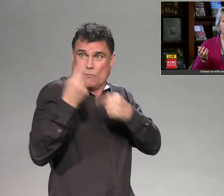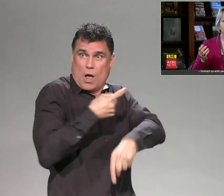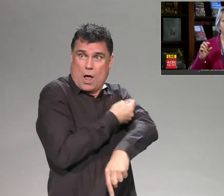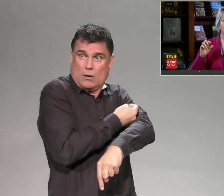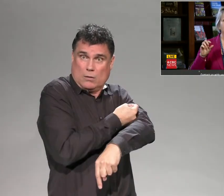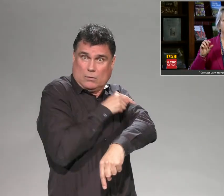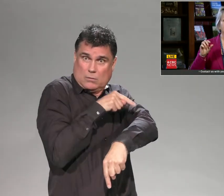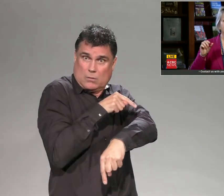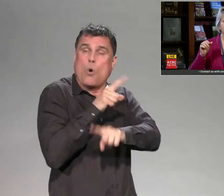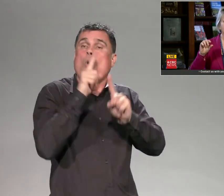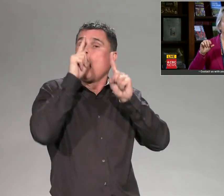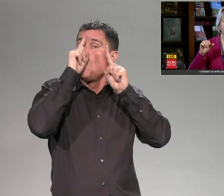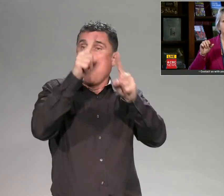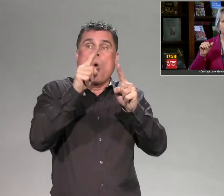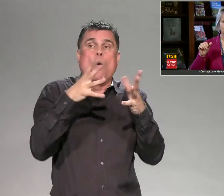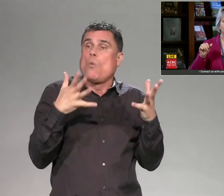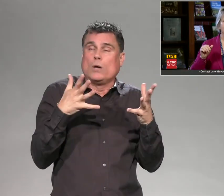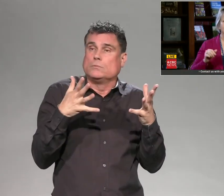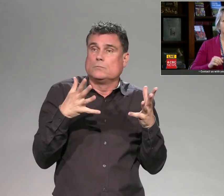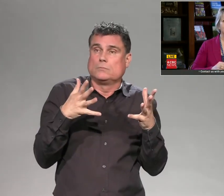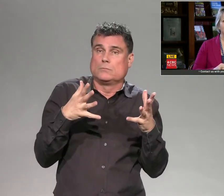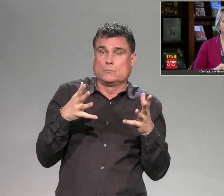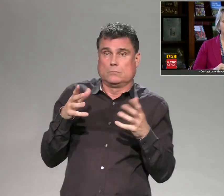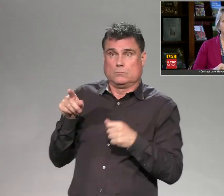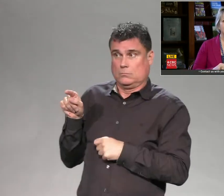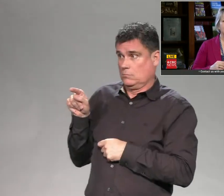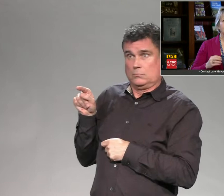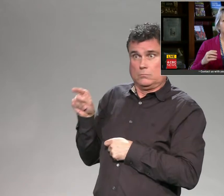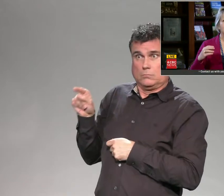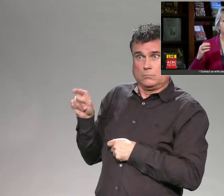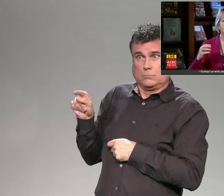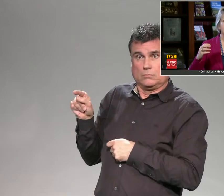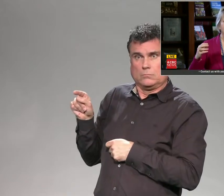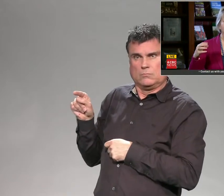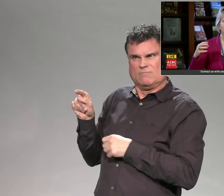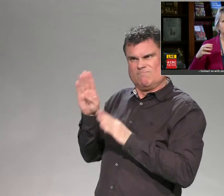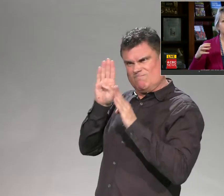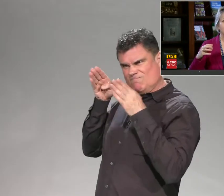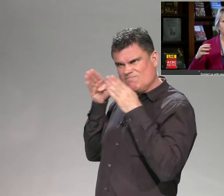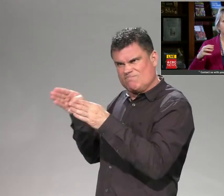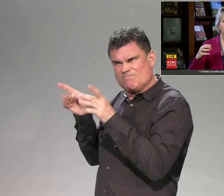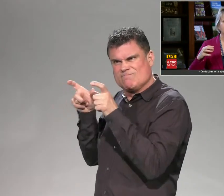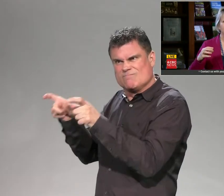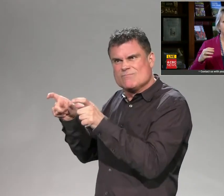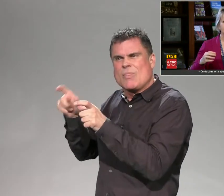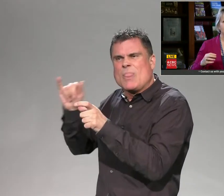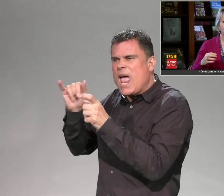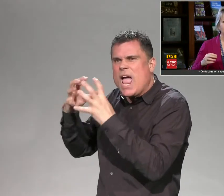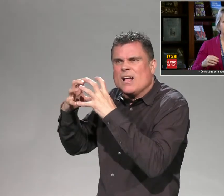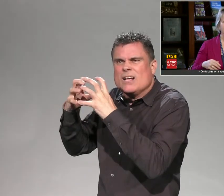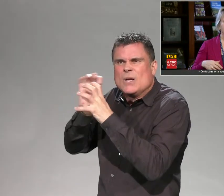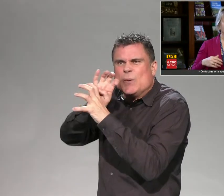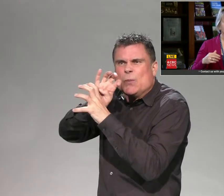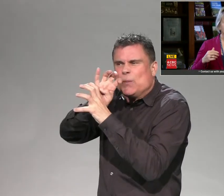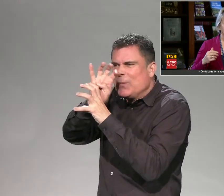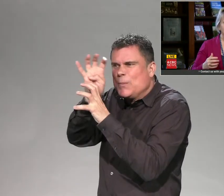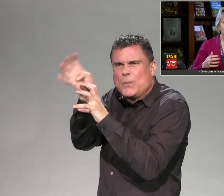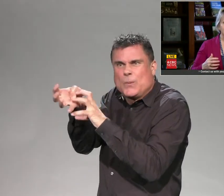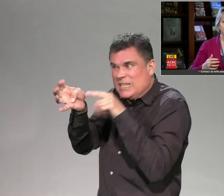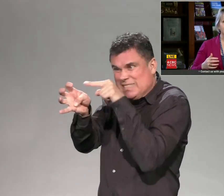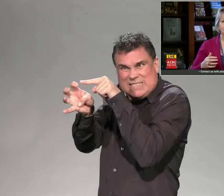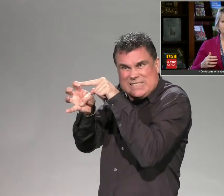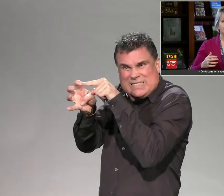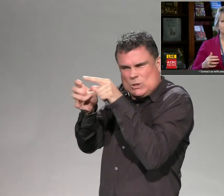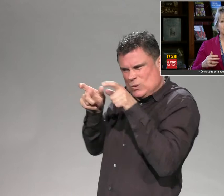mutations cause differences, slight differences in that protein. That means that the antibodies may not bind quite as well. So the